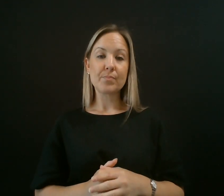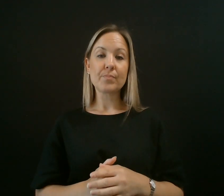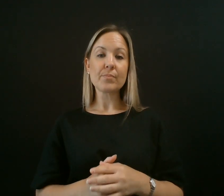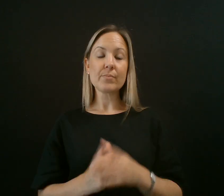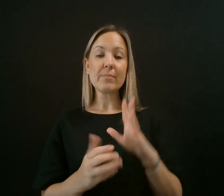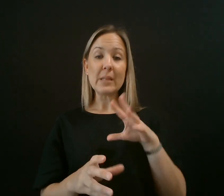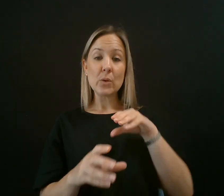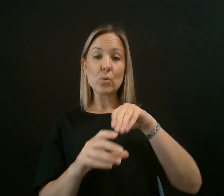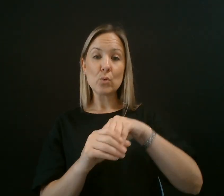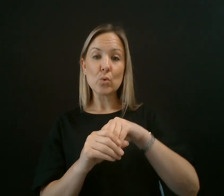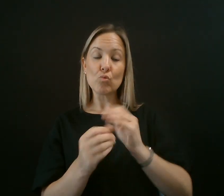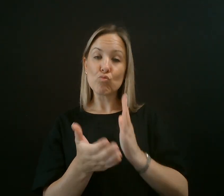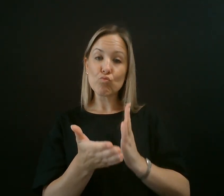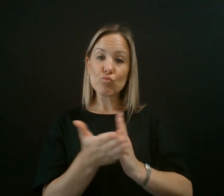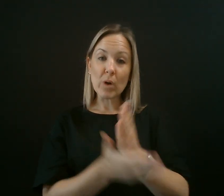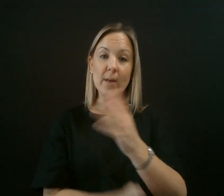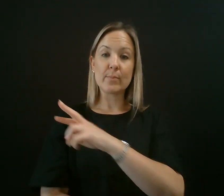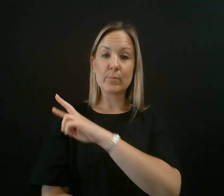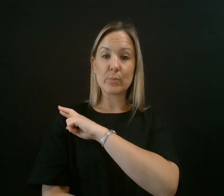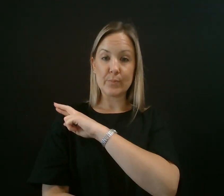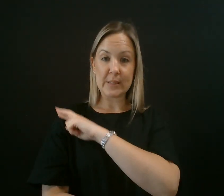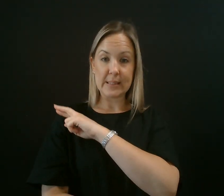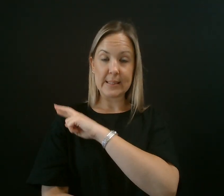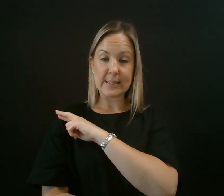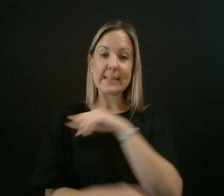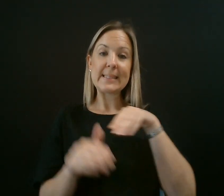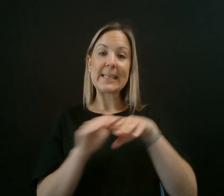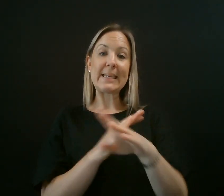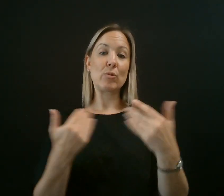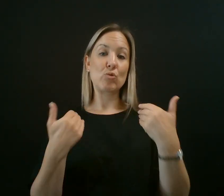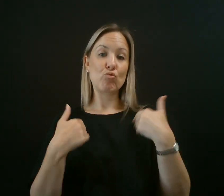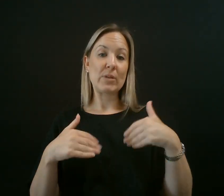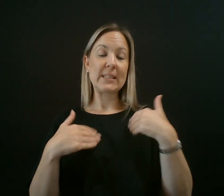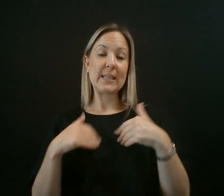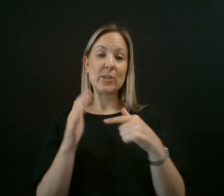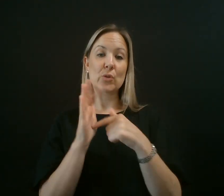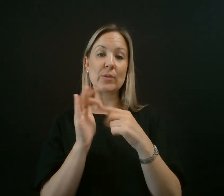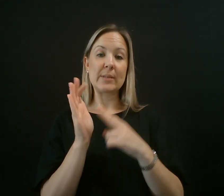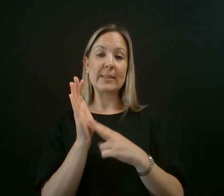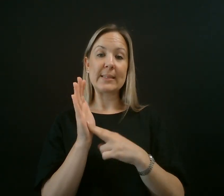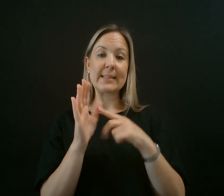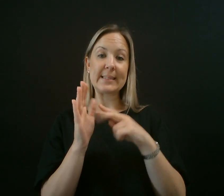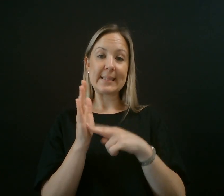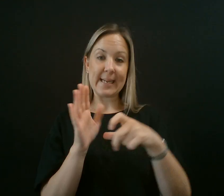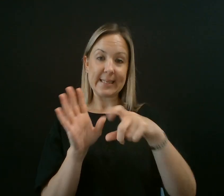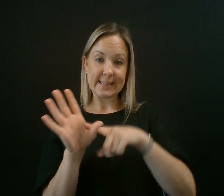inclusions of rights and responsibilities in the residential tenancy agreement,